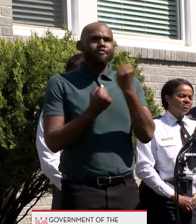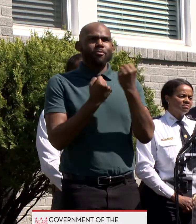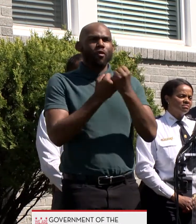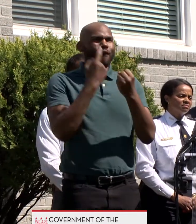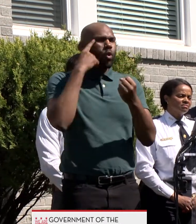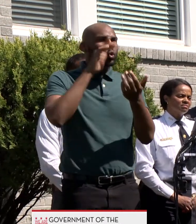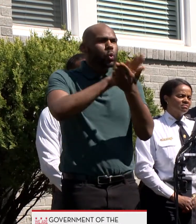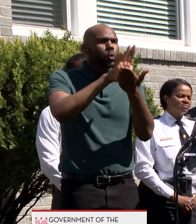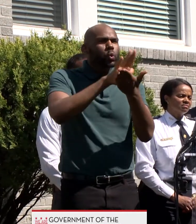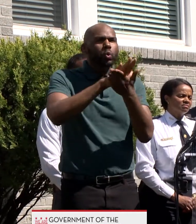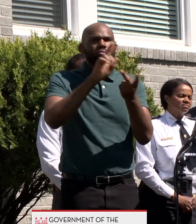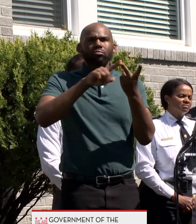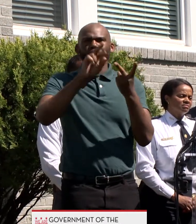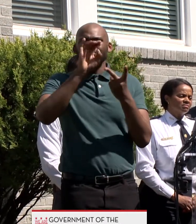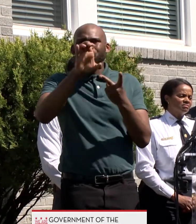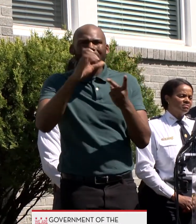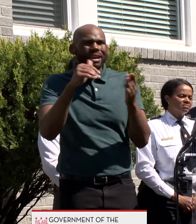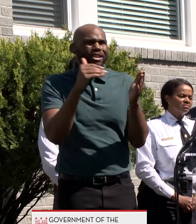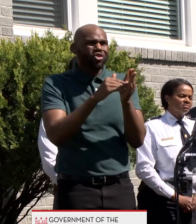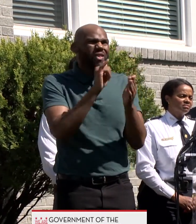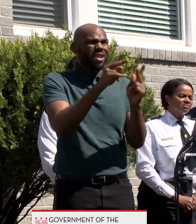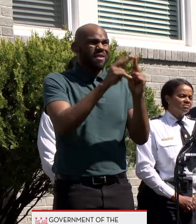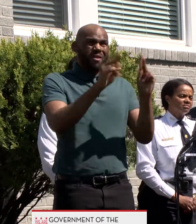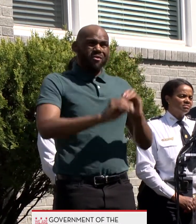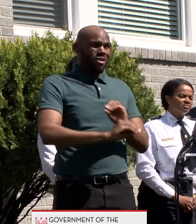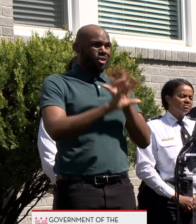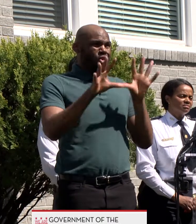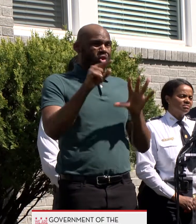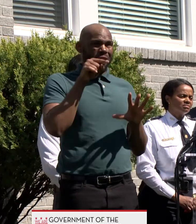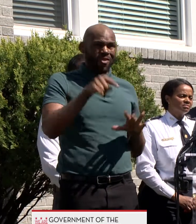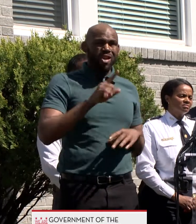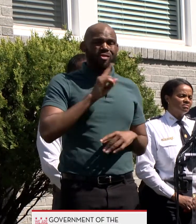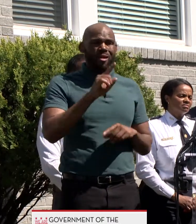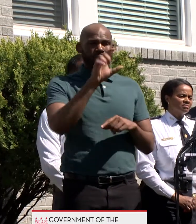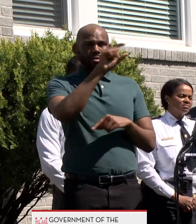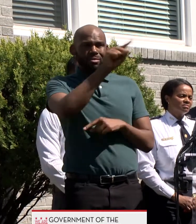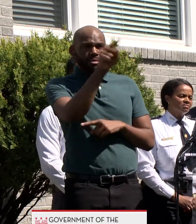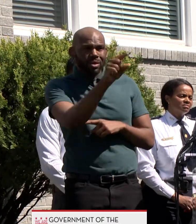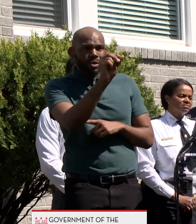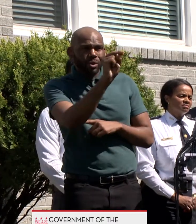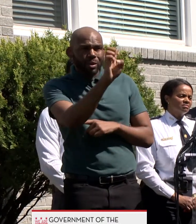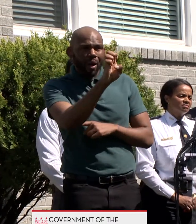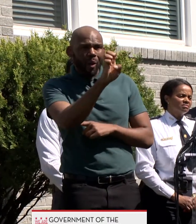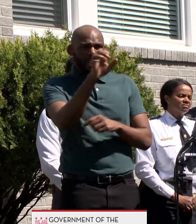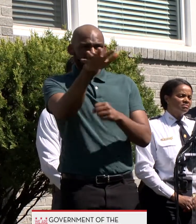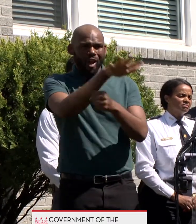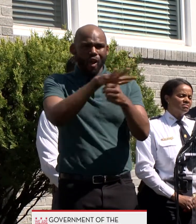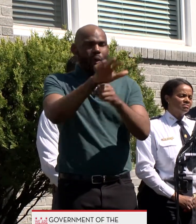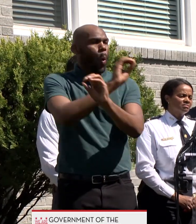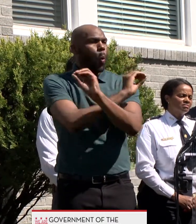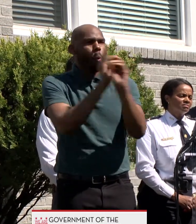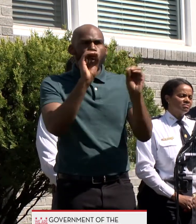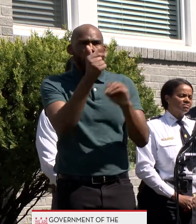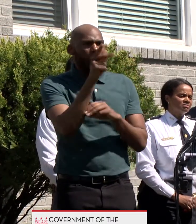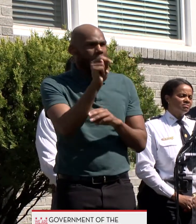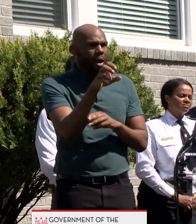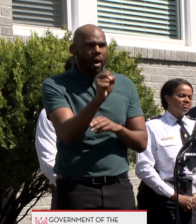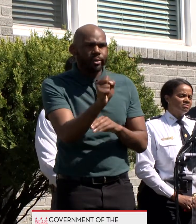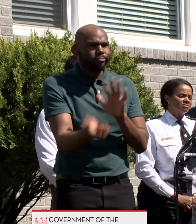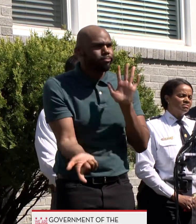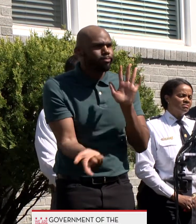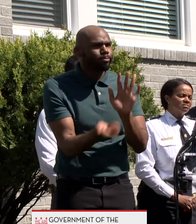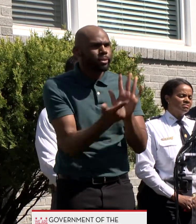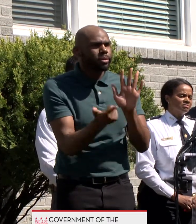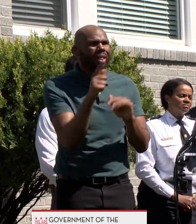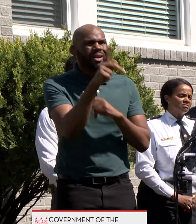and recreation centers, so that it's very clear that these are zones there should be no guns, and that this type